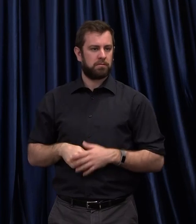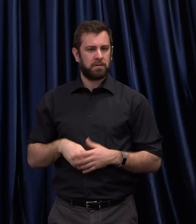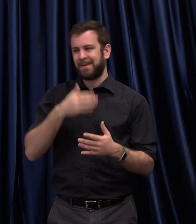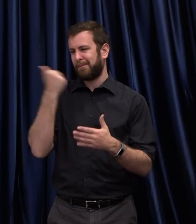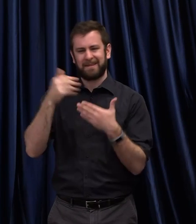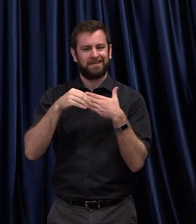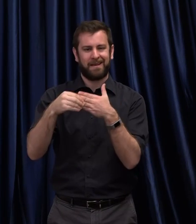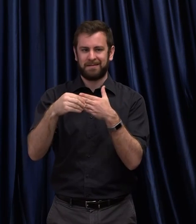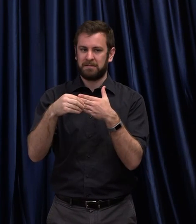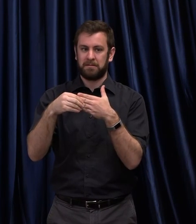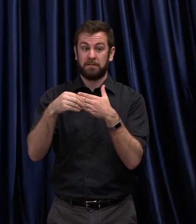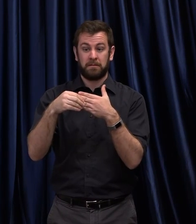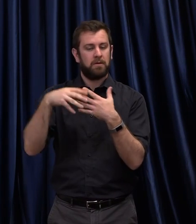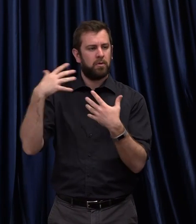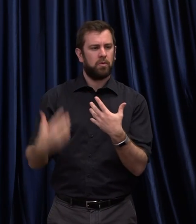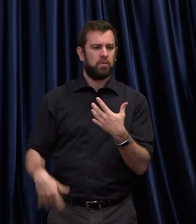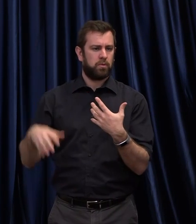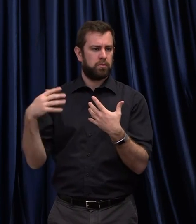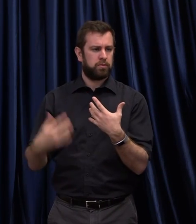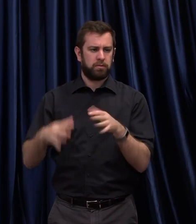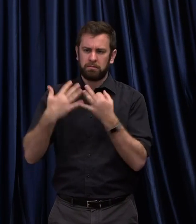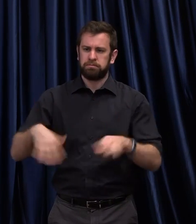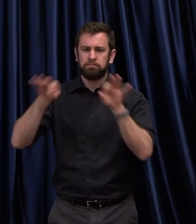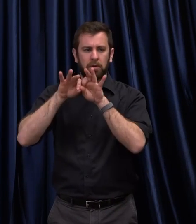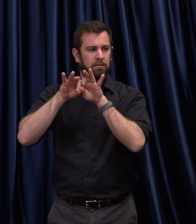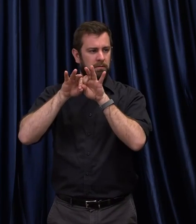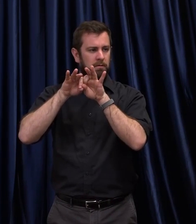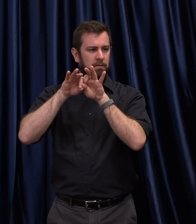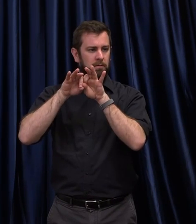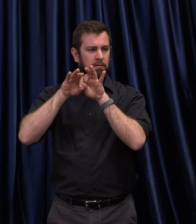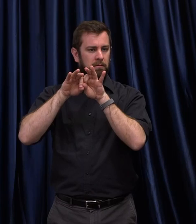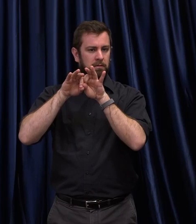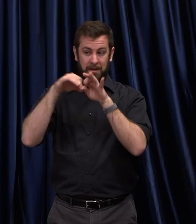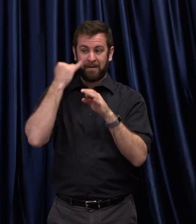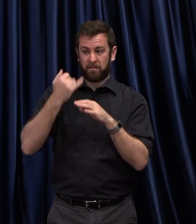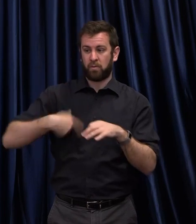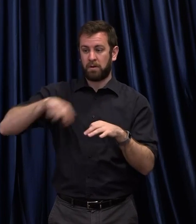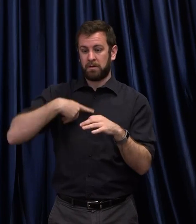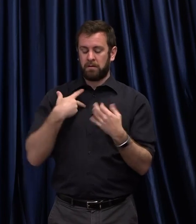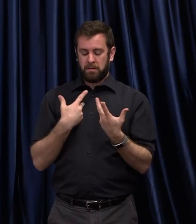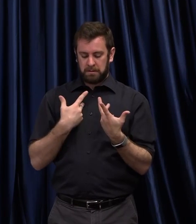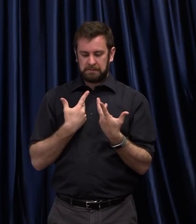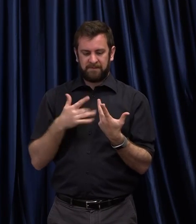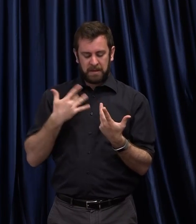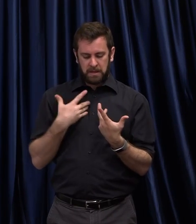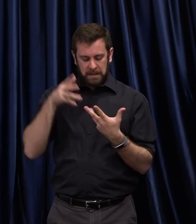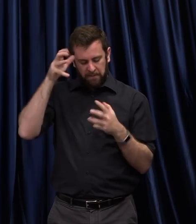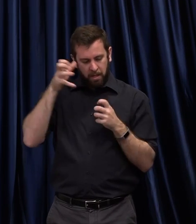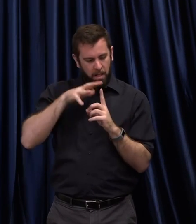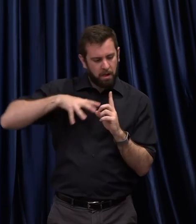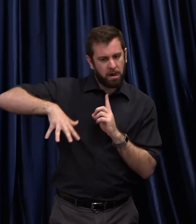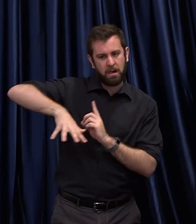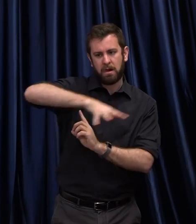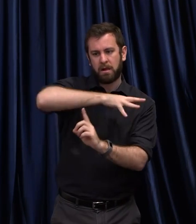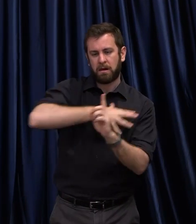is so critical now, the battle qulub, when we find ourselves being surrounded by evil